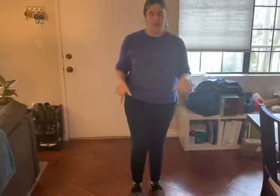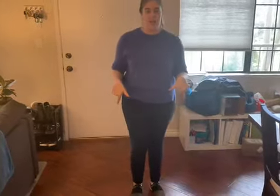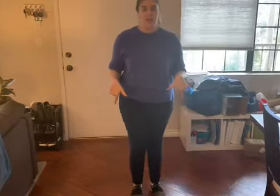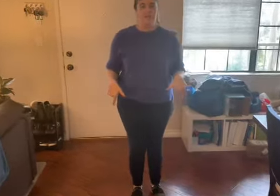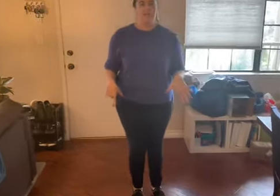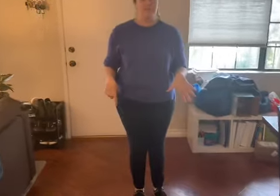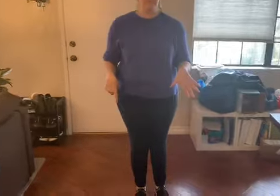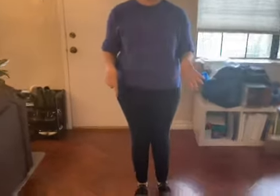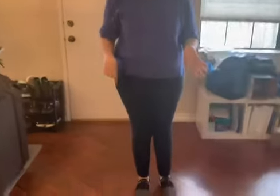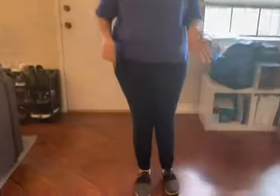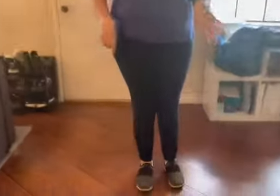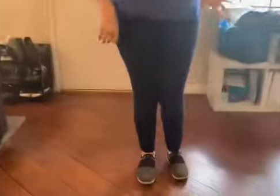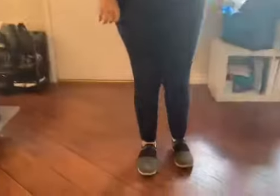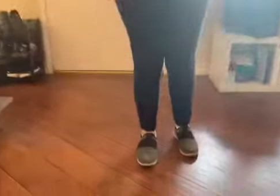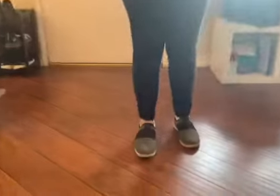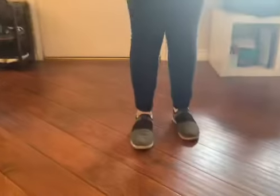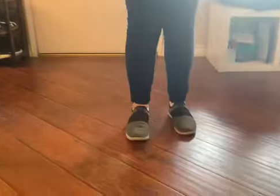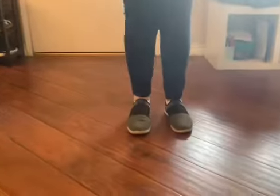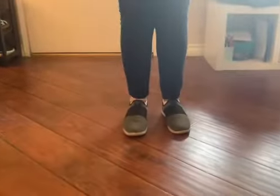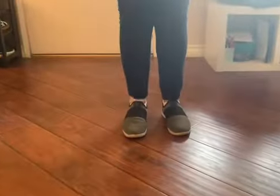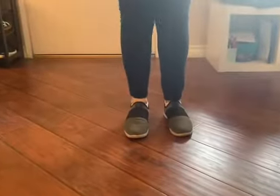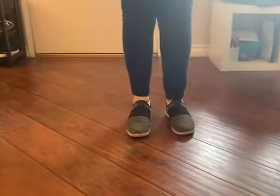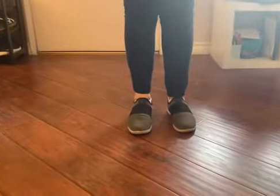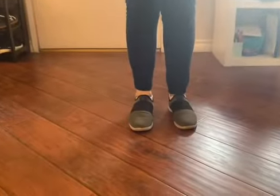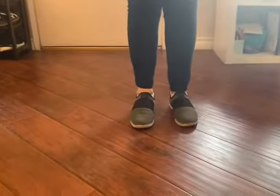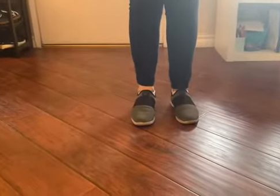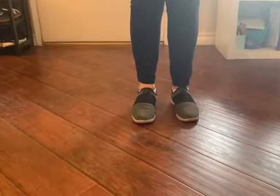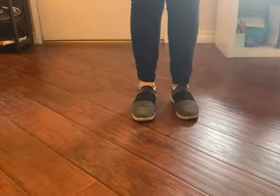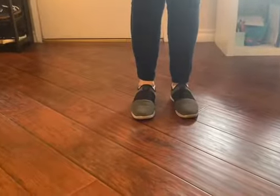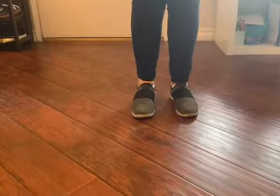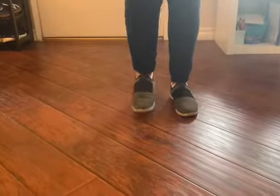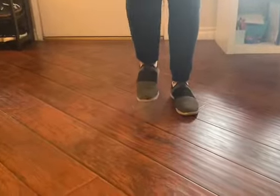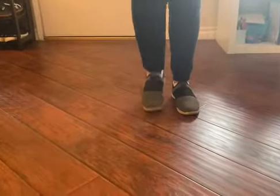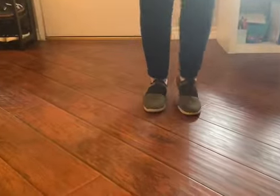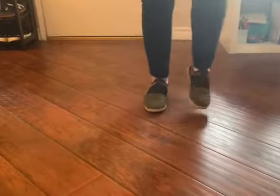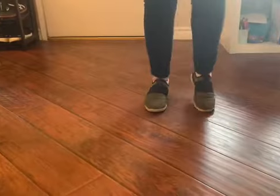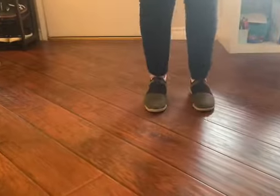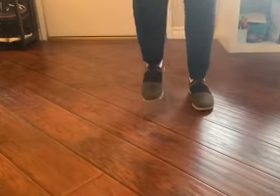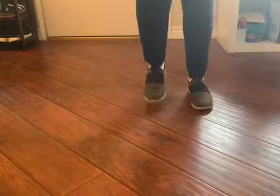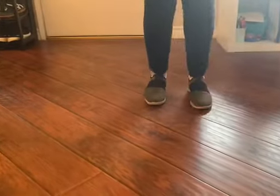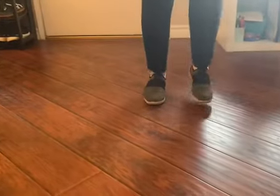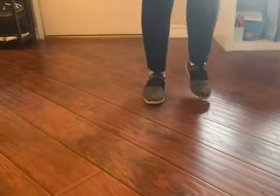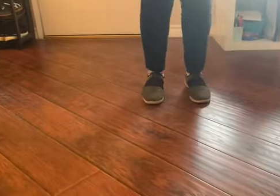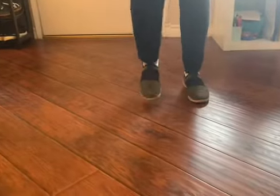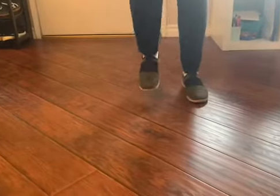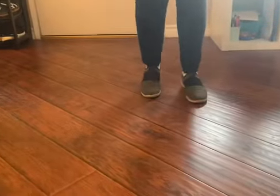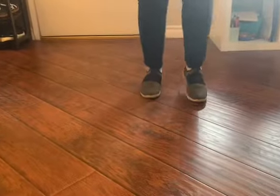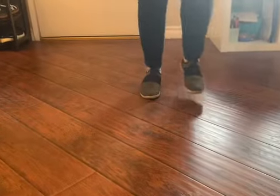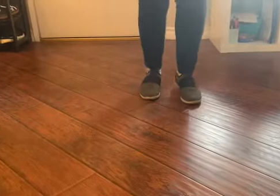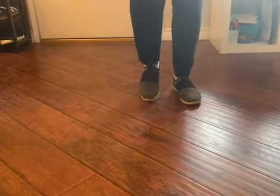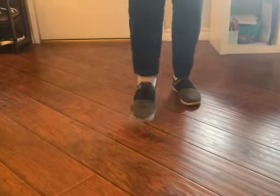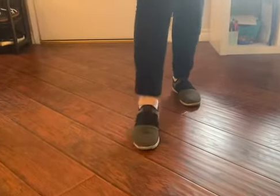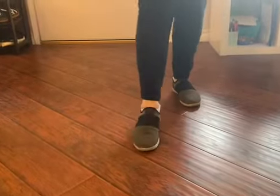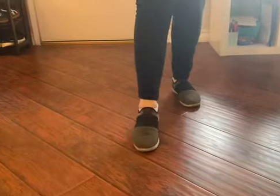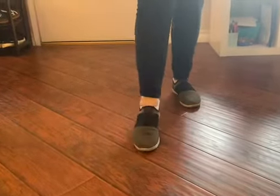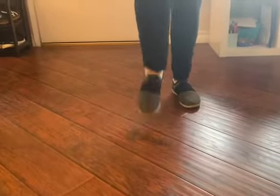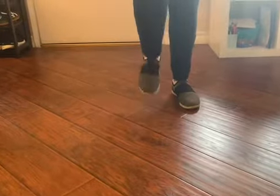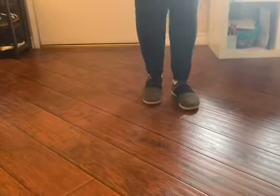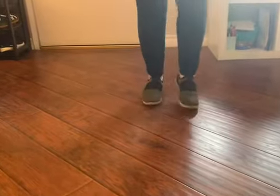time. Here we go. It's going to look like this. Tiptoe, tiptoe, tiptoe, step.